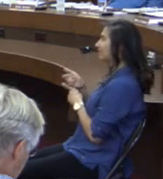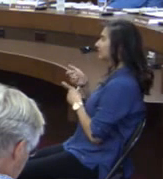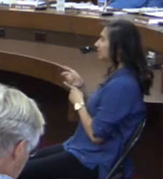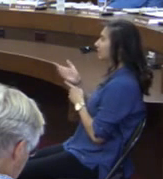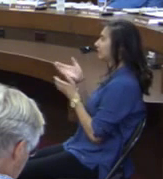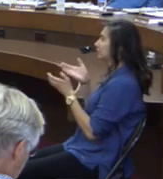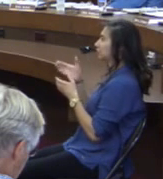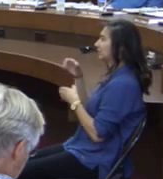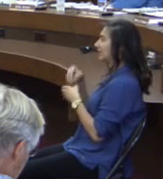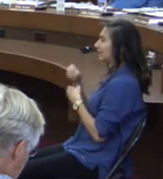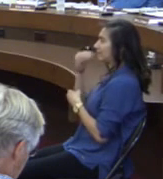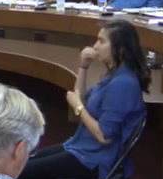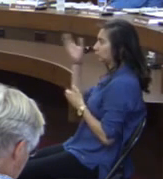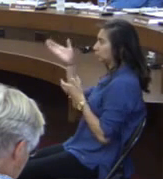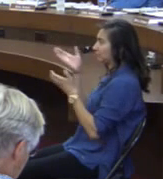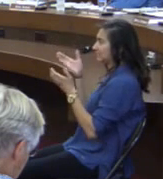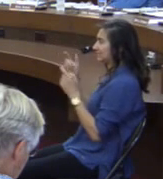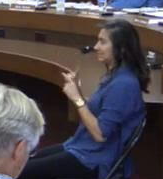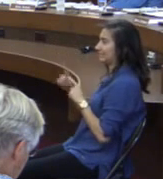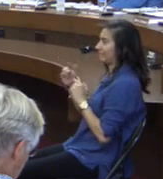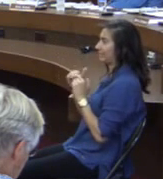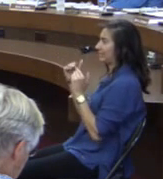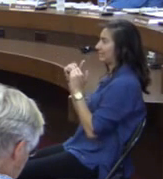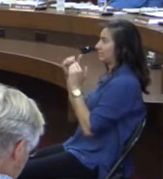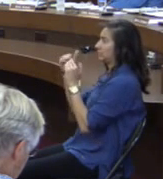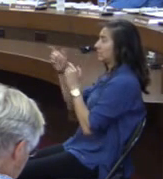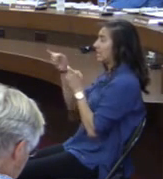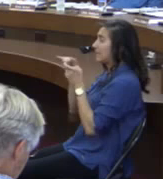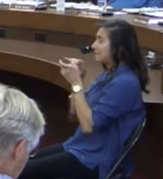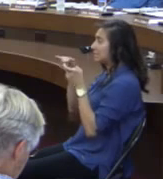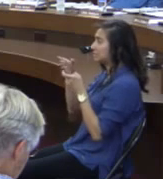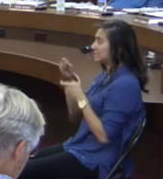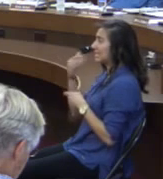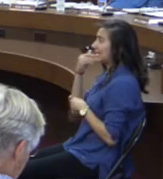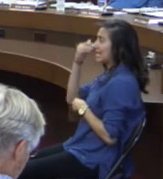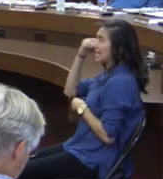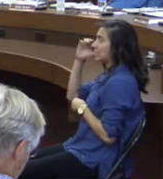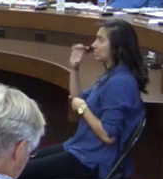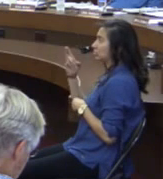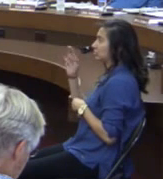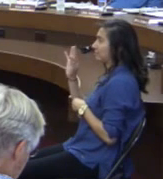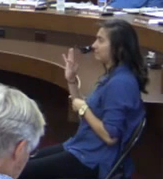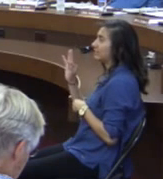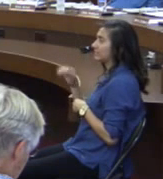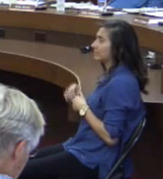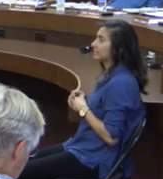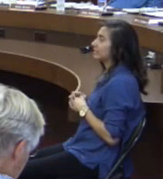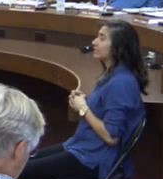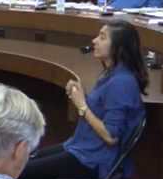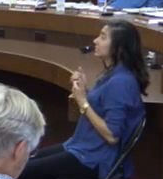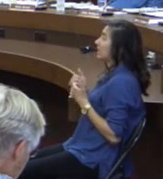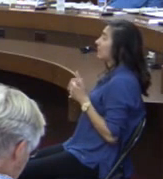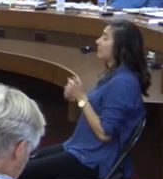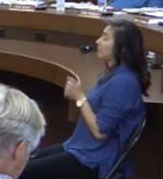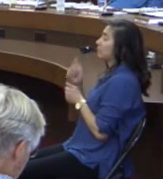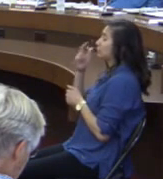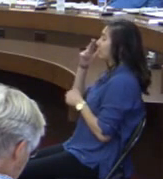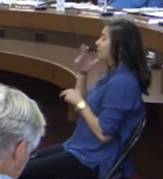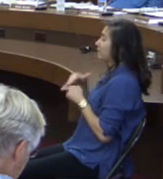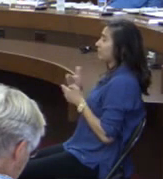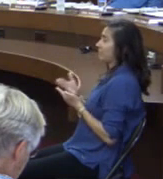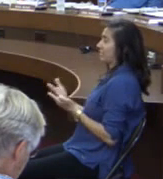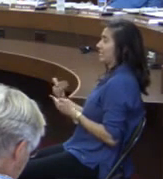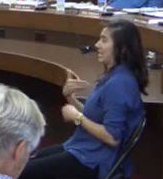culinary business at all levels, including management and head chef. Now, the most fun thing